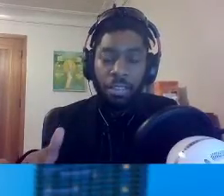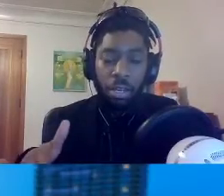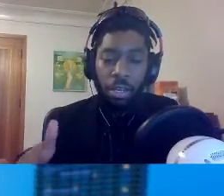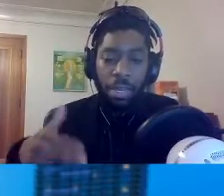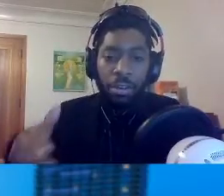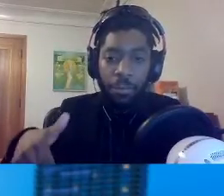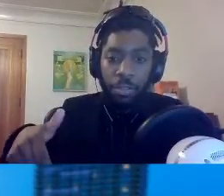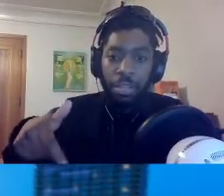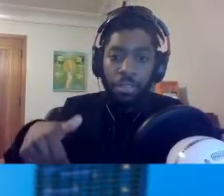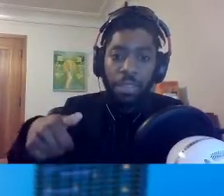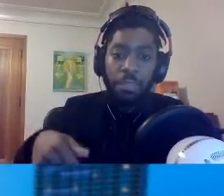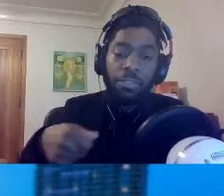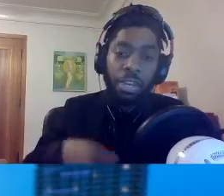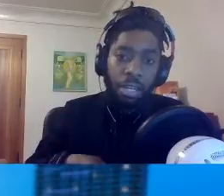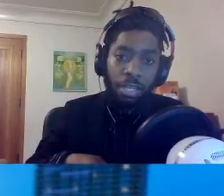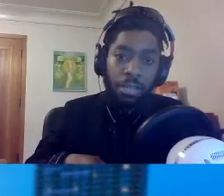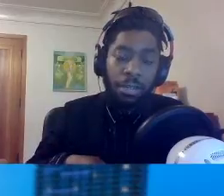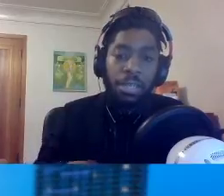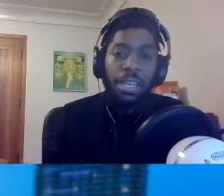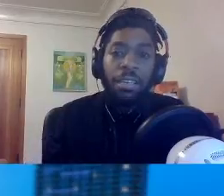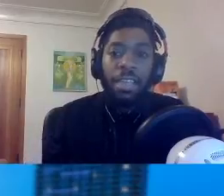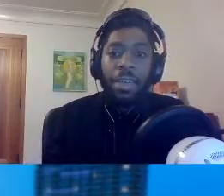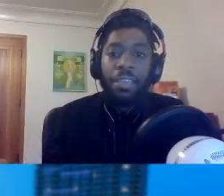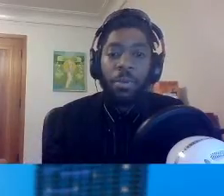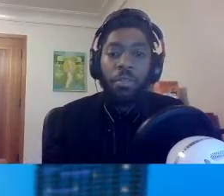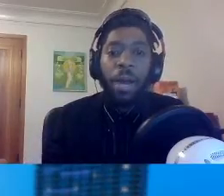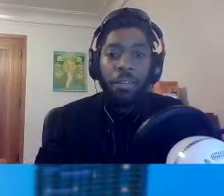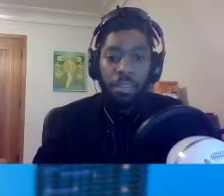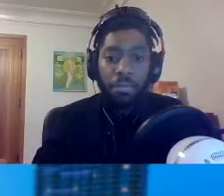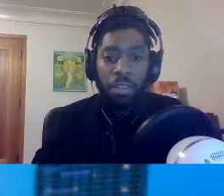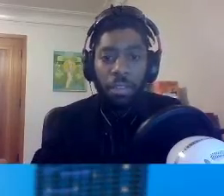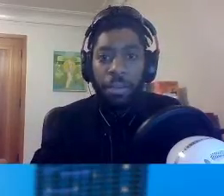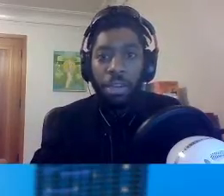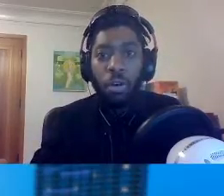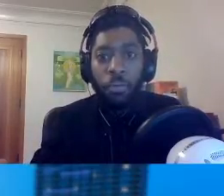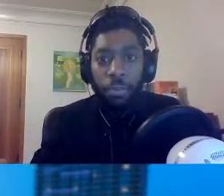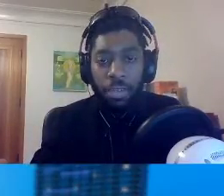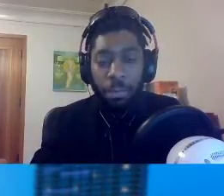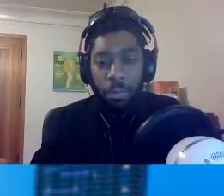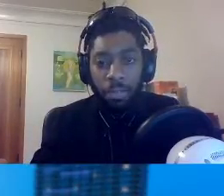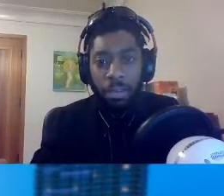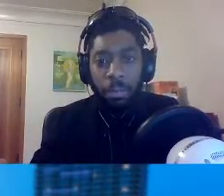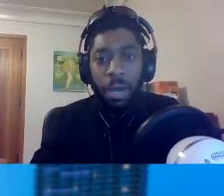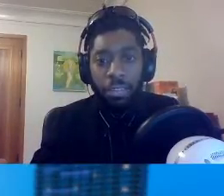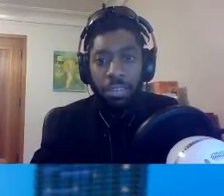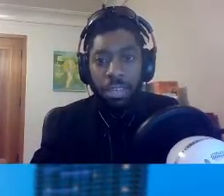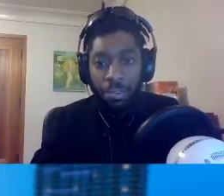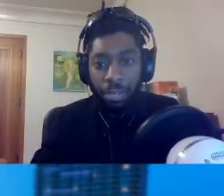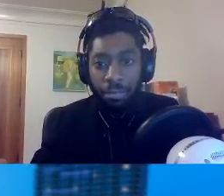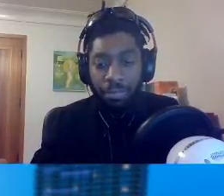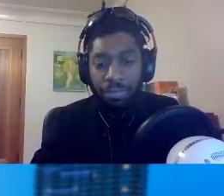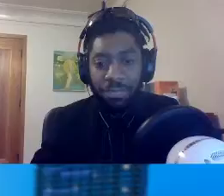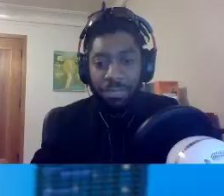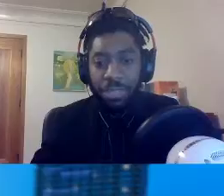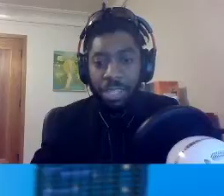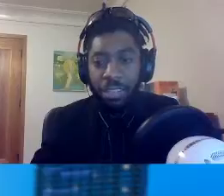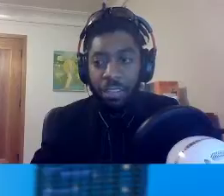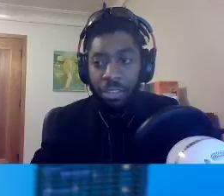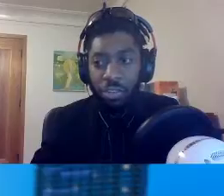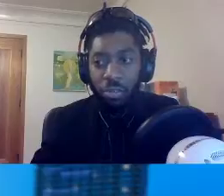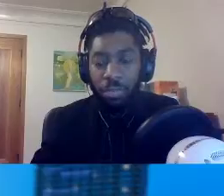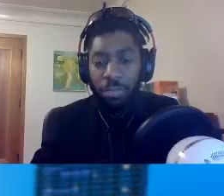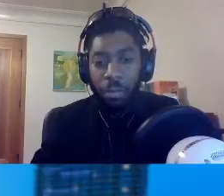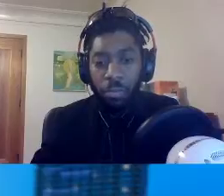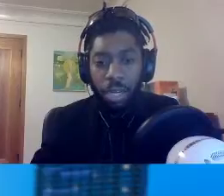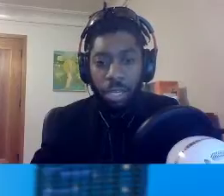the tests that they've done, they've had the most positive. So they've had over 10% positivity is